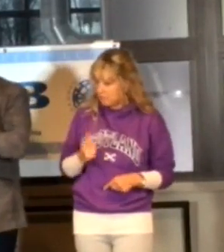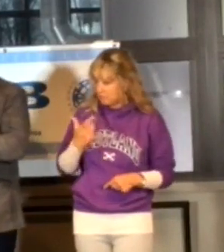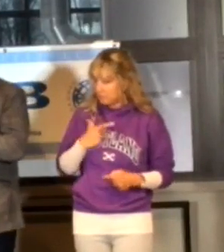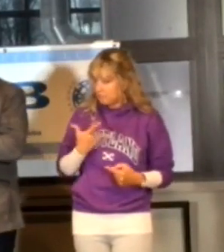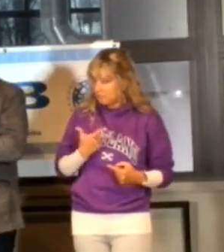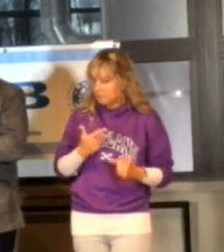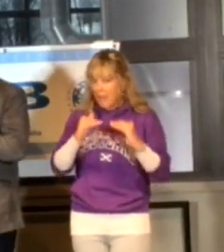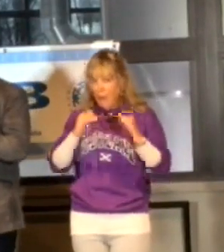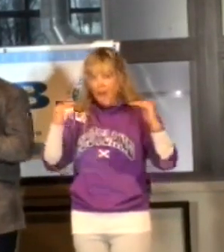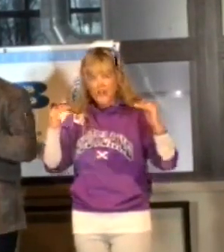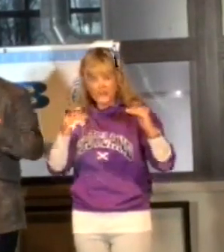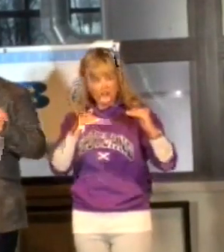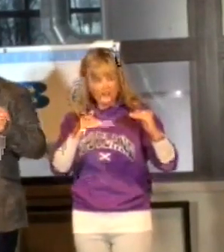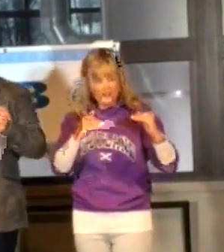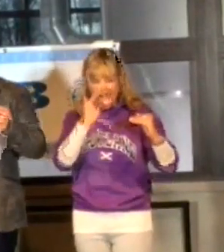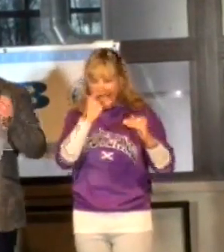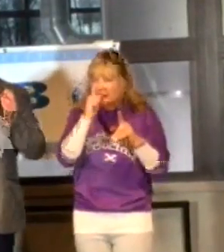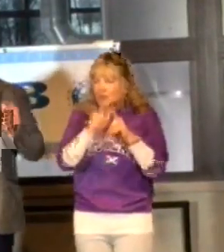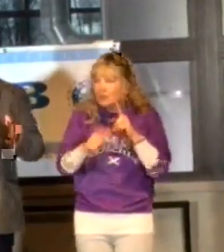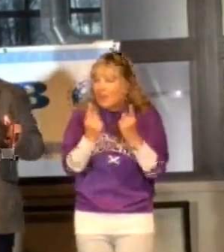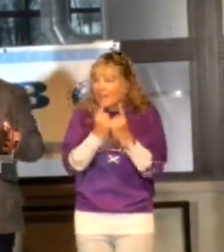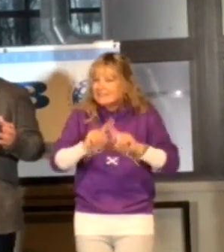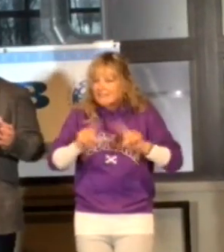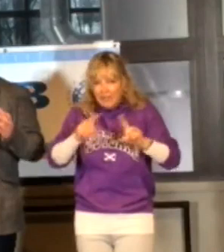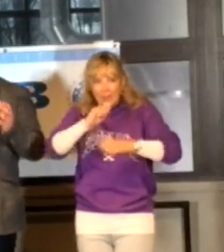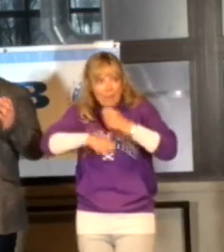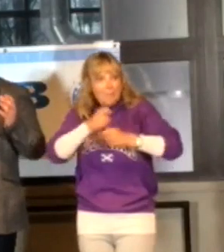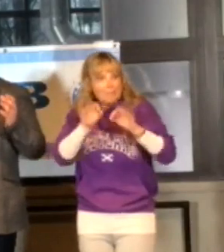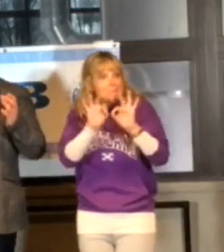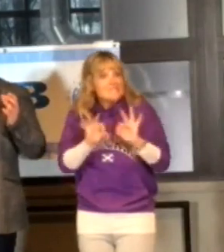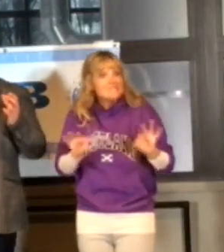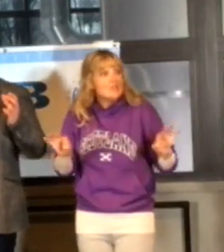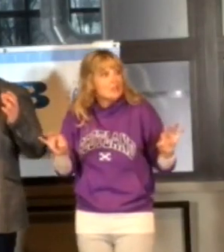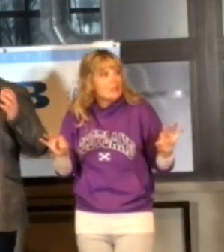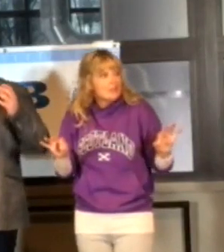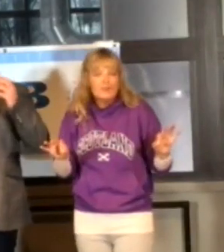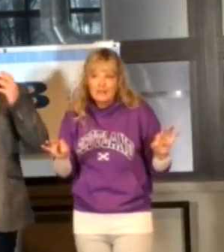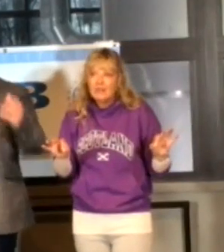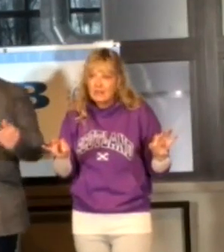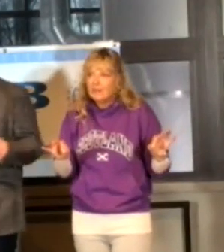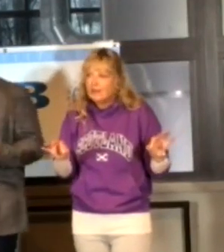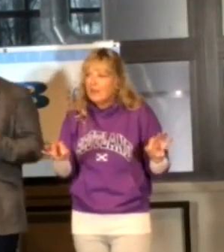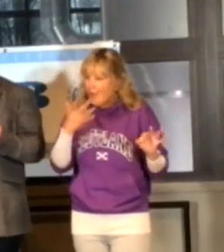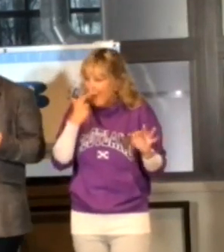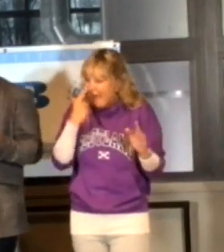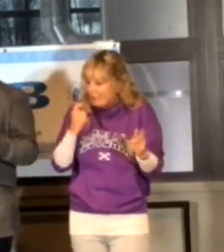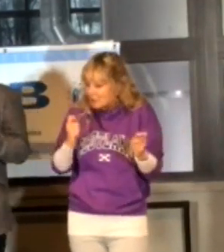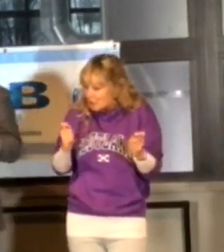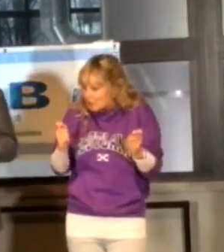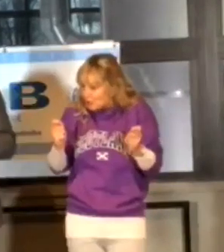way of doing things that can be peaceful and can be transformative. Like